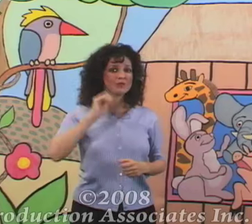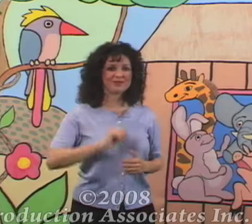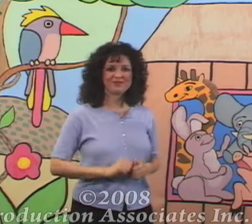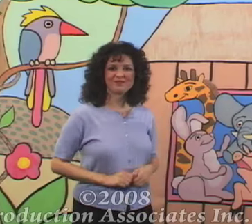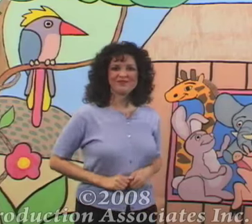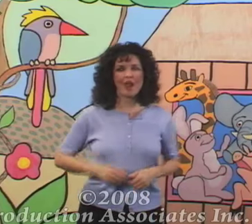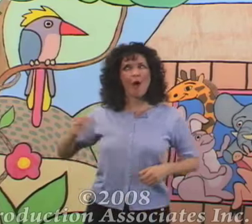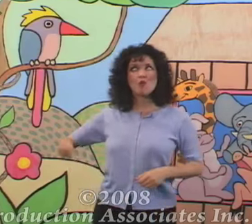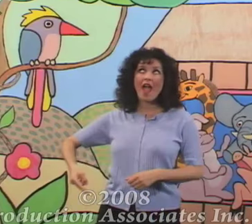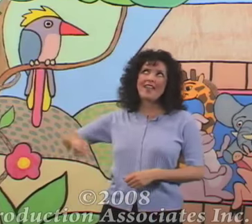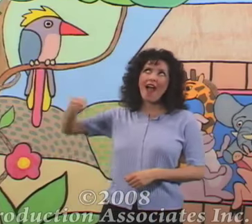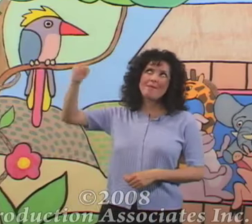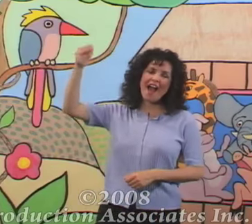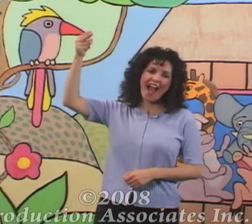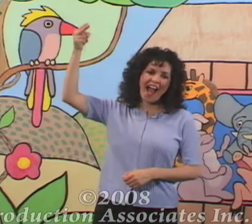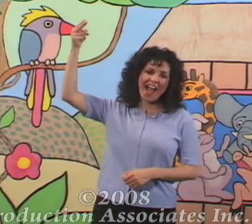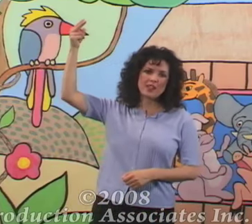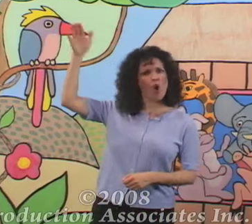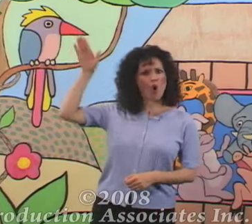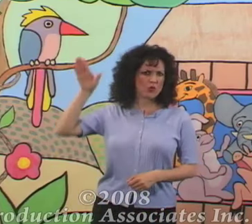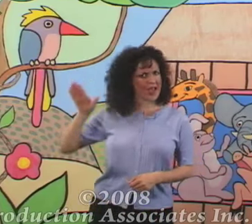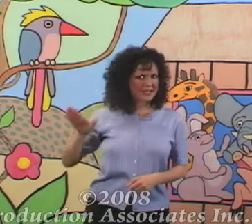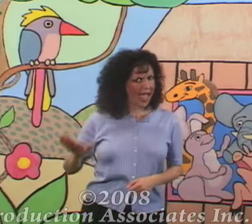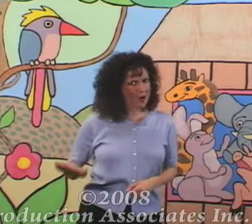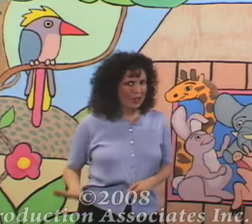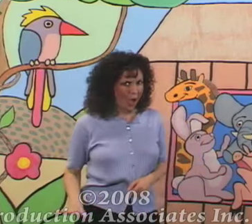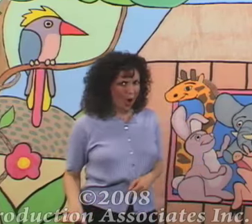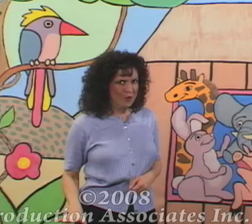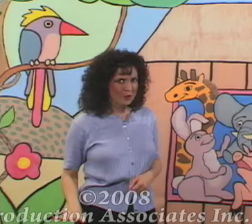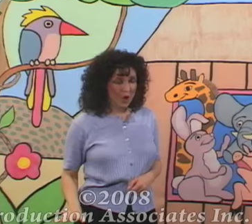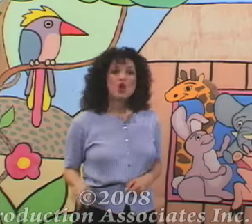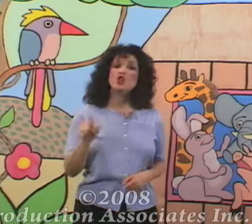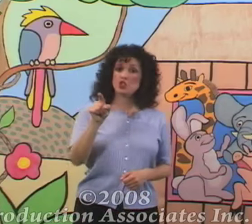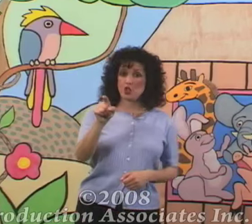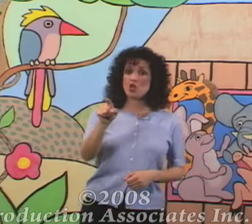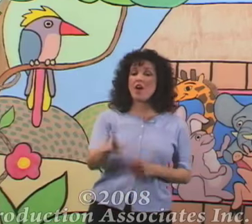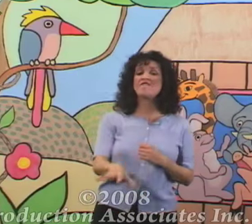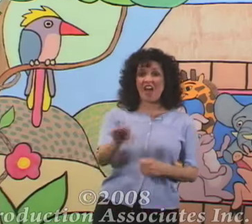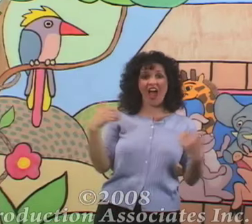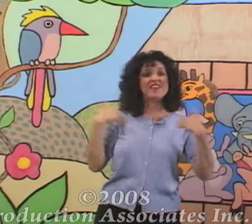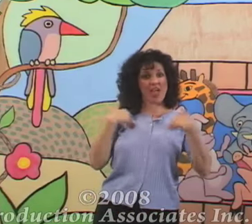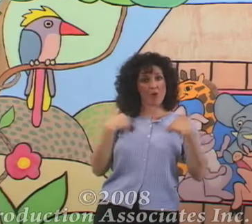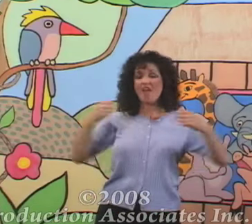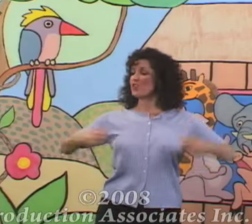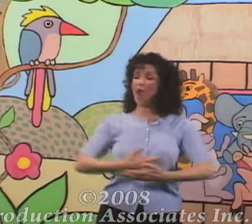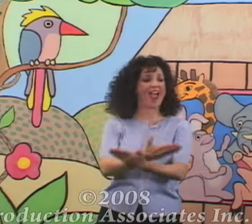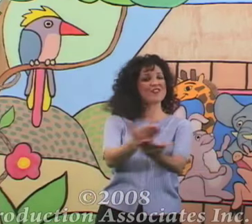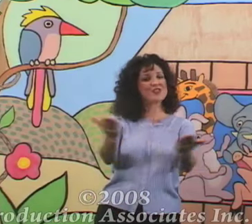Way up high, way up up down low. You will find them everywhere you